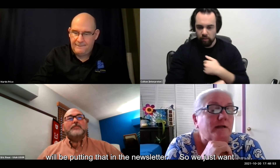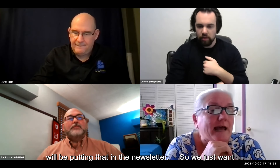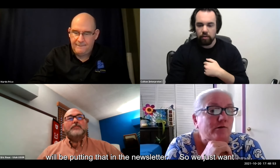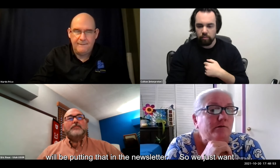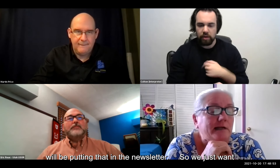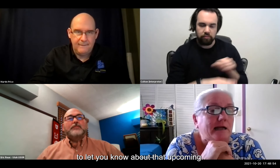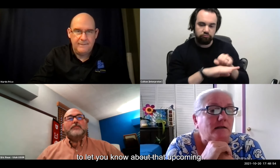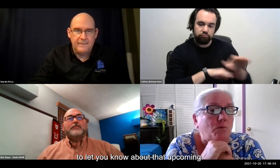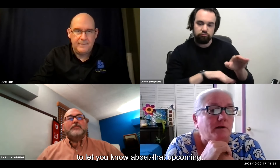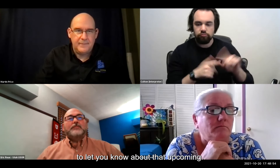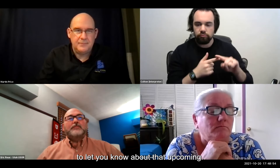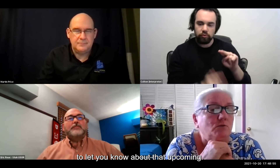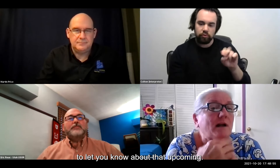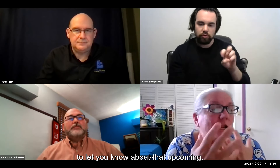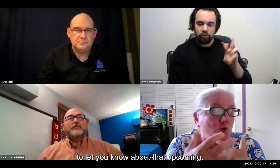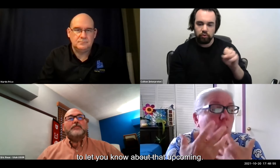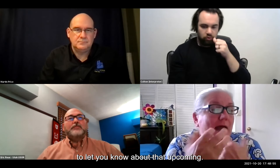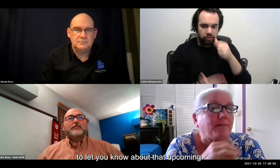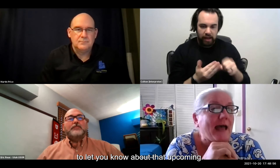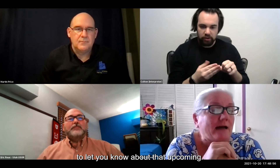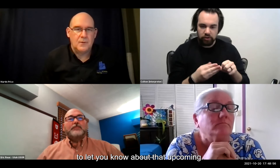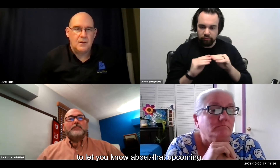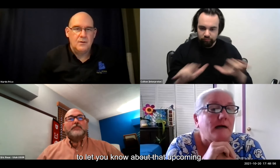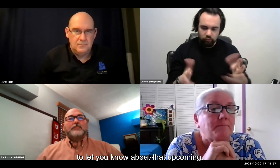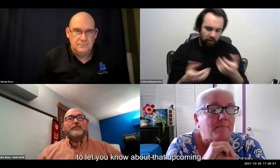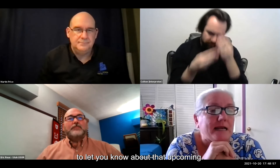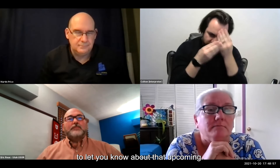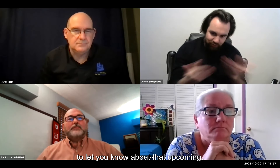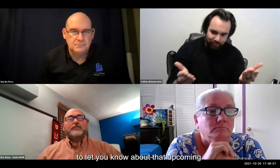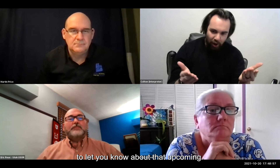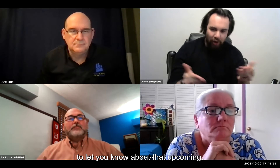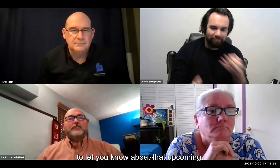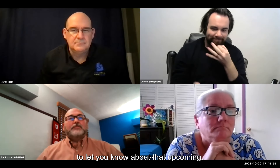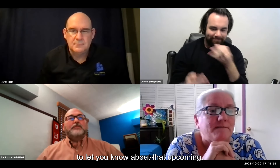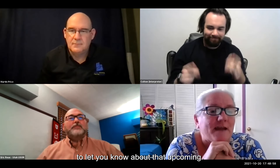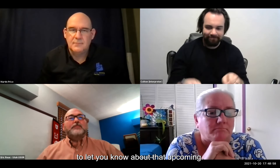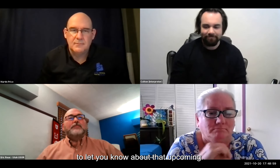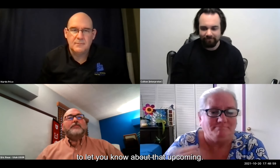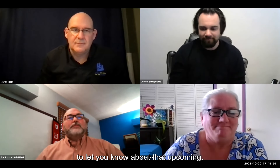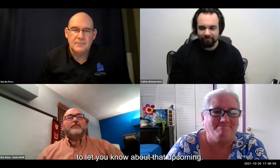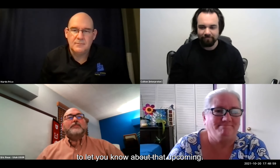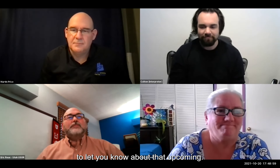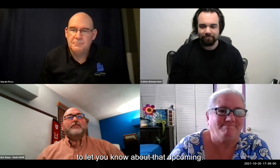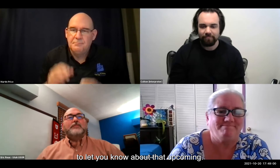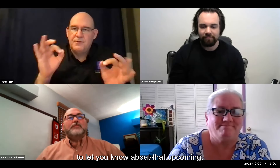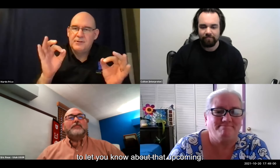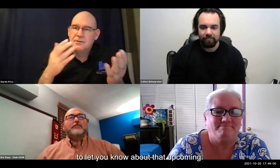the newsletter. And so we just want to let you know about that upcoming event.